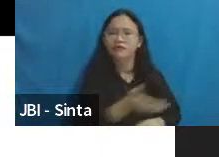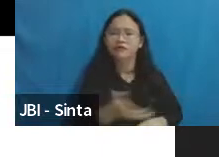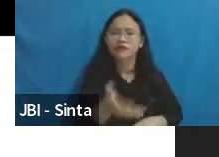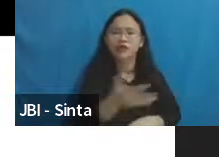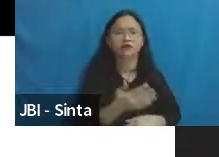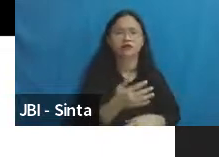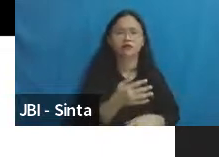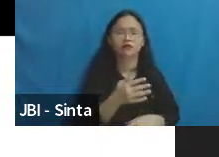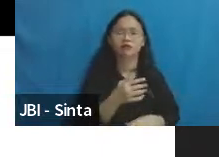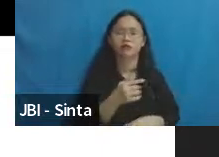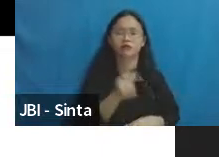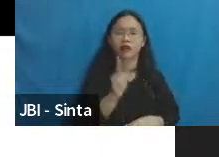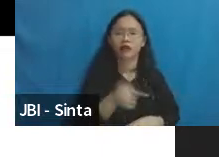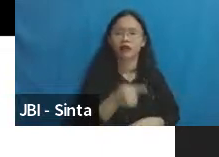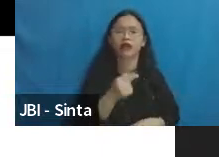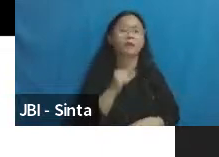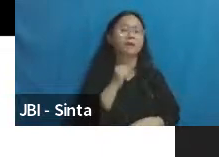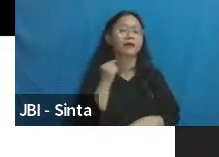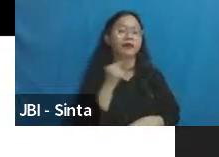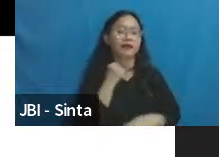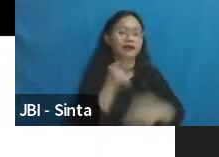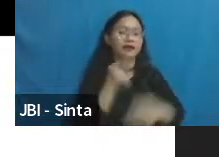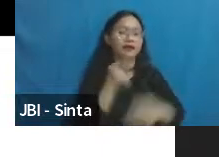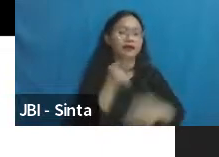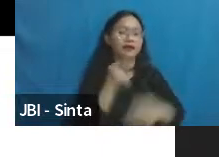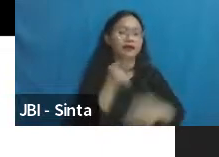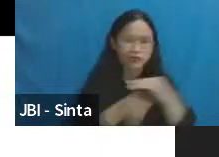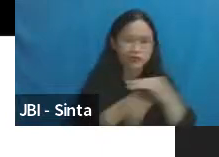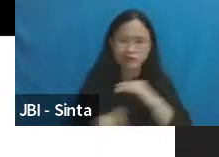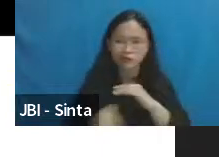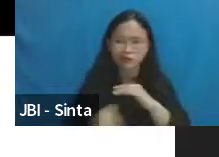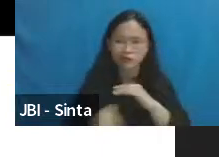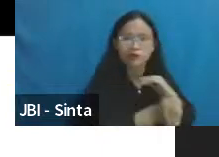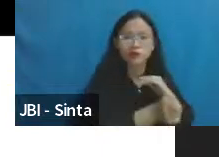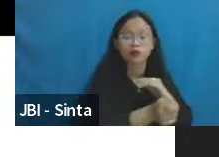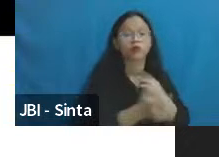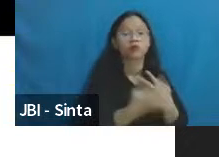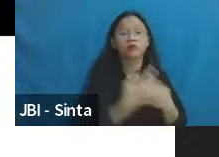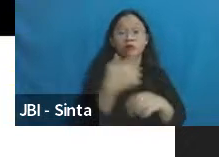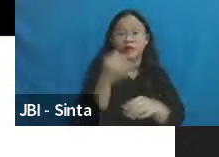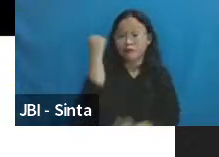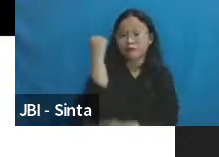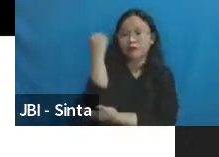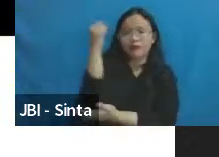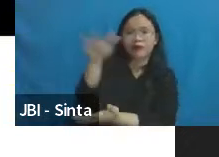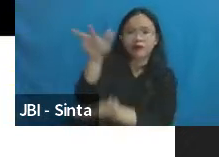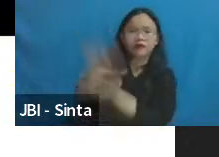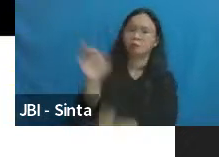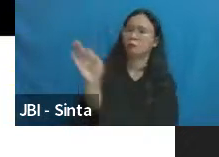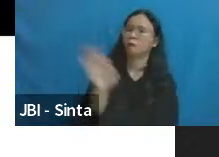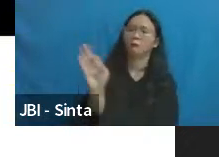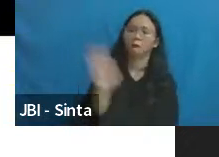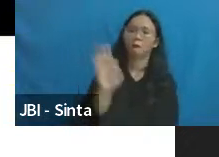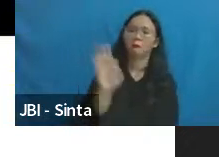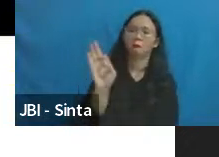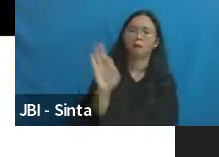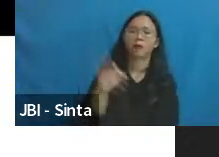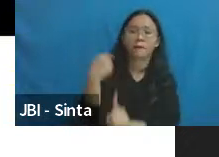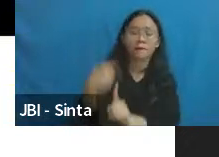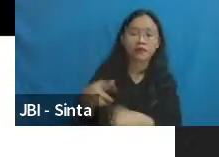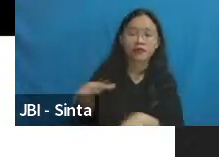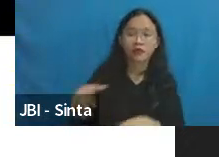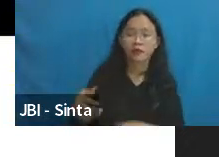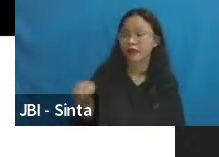The fact that no one was convicted, then the person who was on trial this year got free, shows the weaknesses of